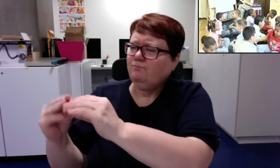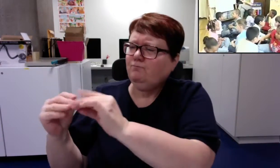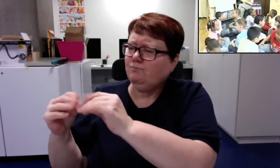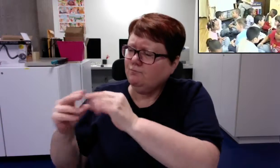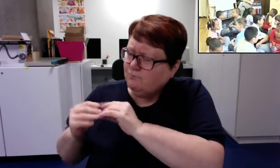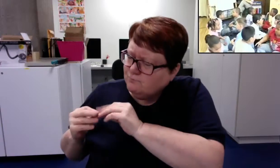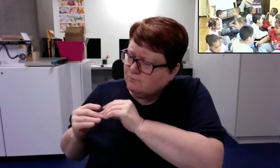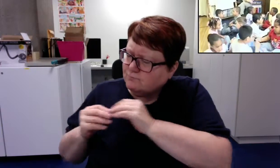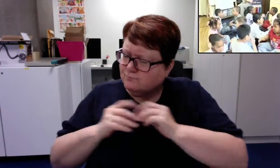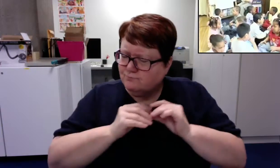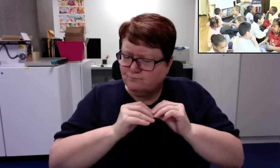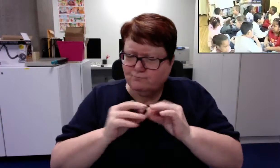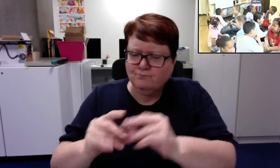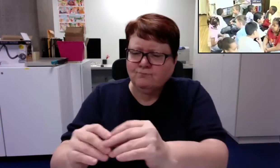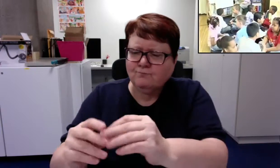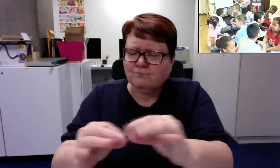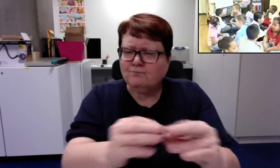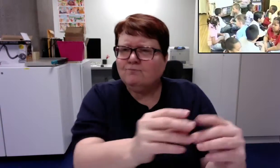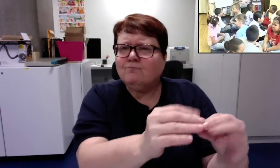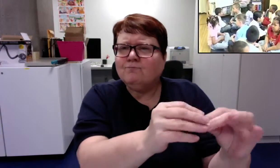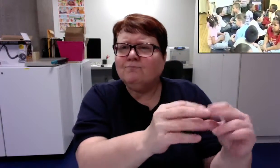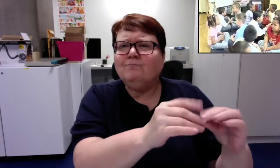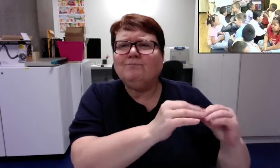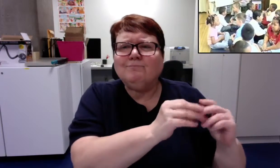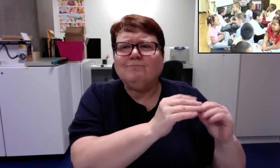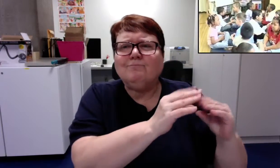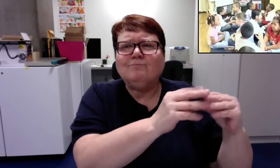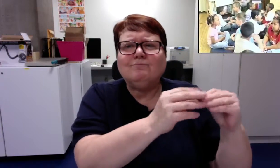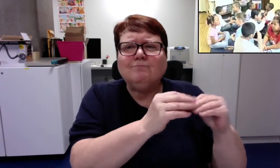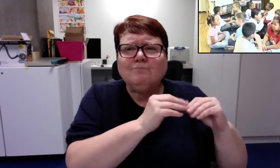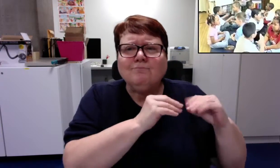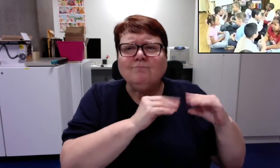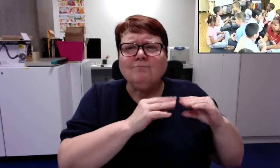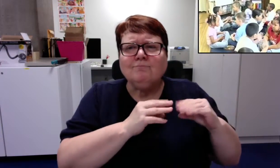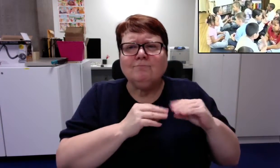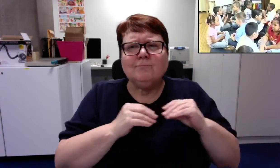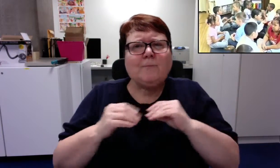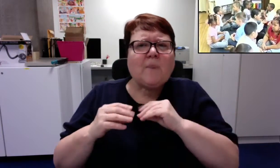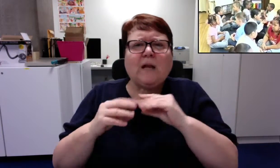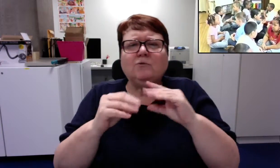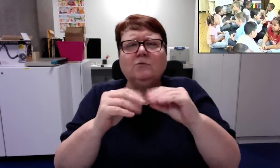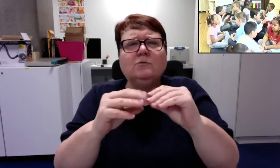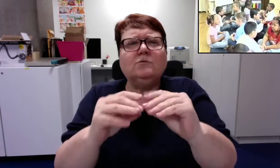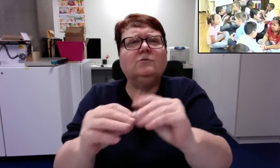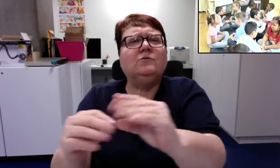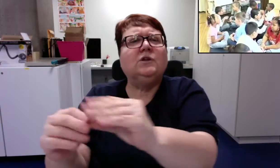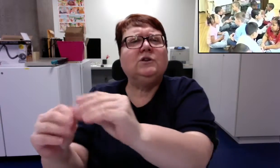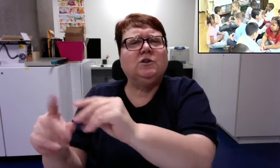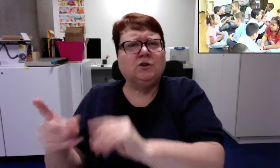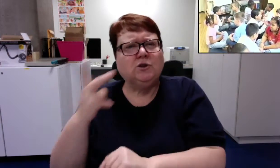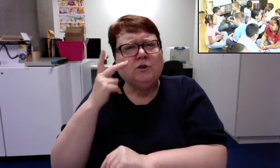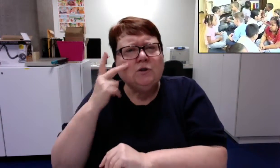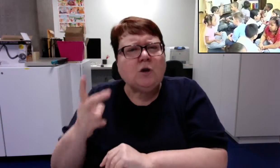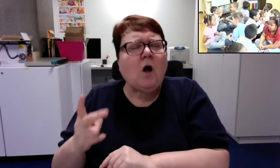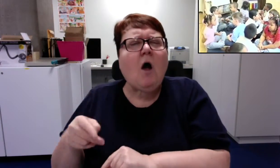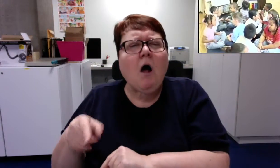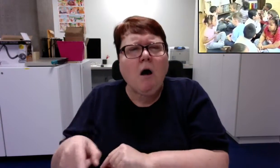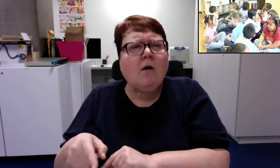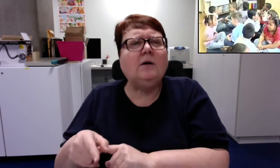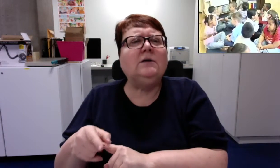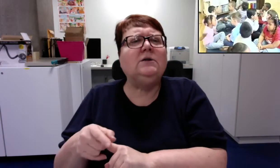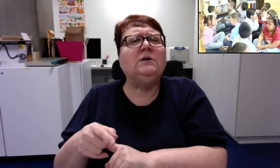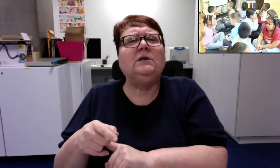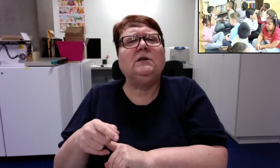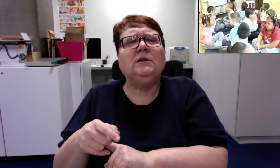the pictures, so the bristle what it means. Well, she saw the bones, and